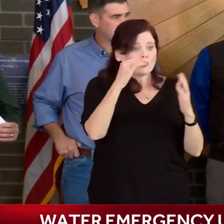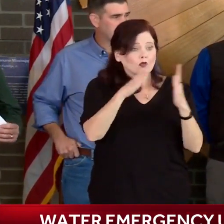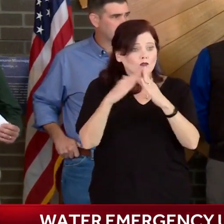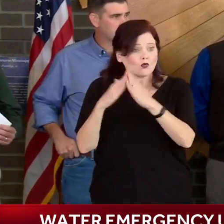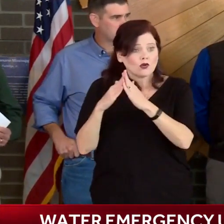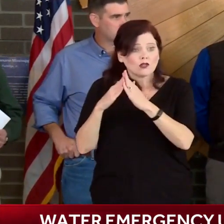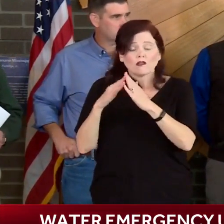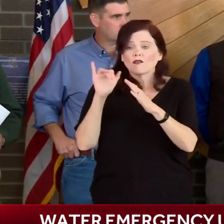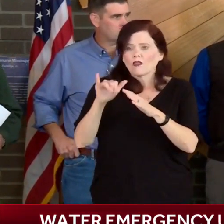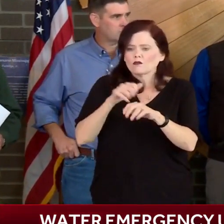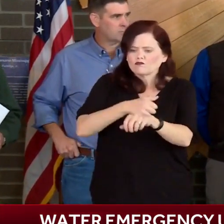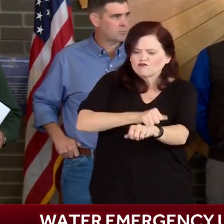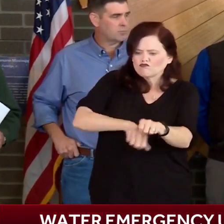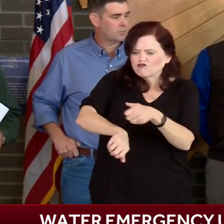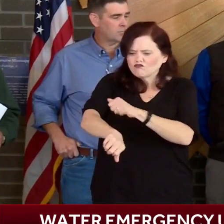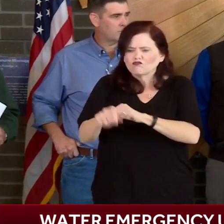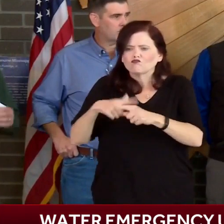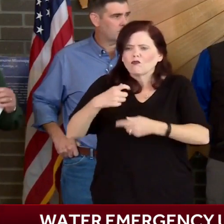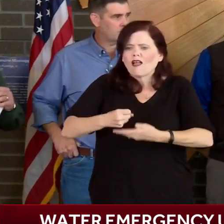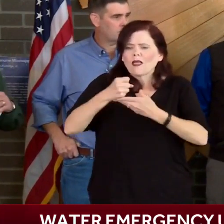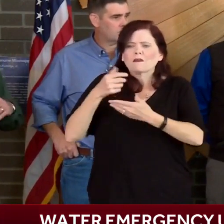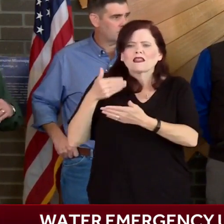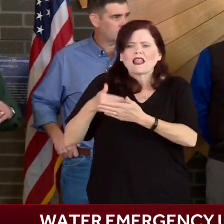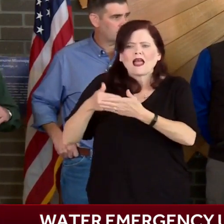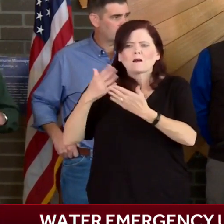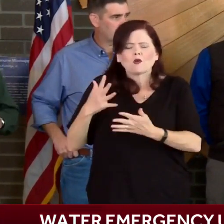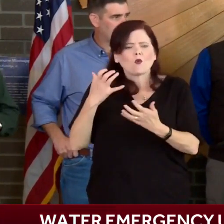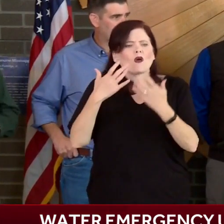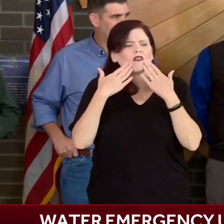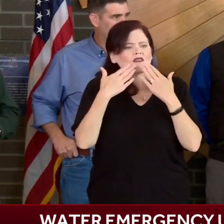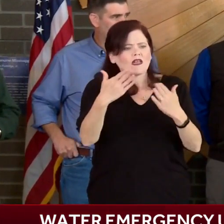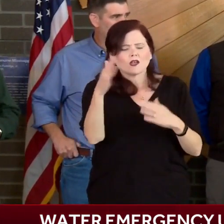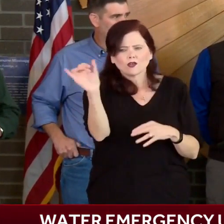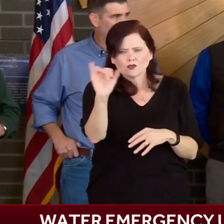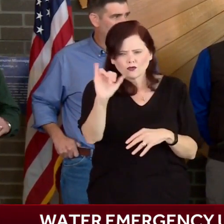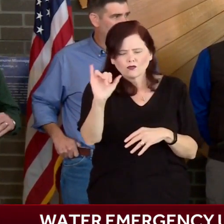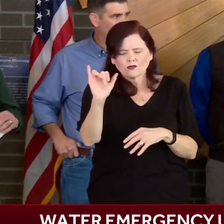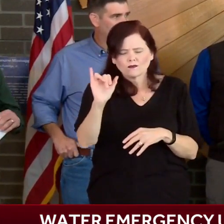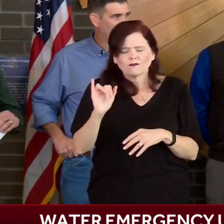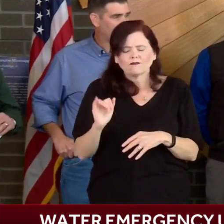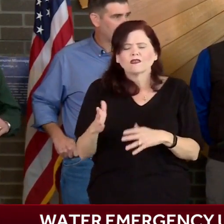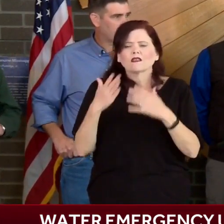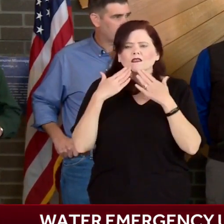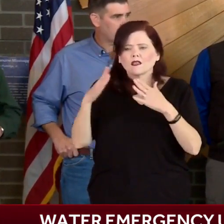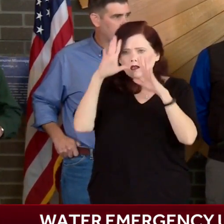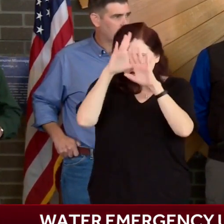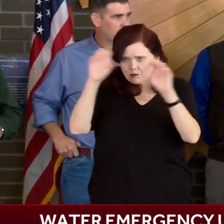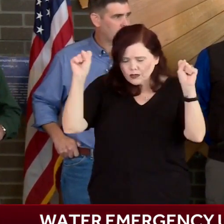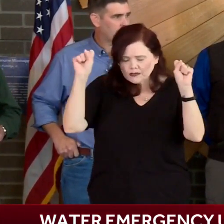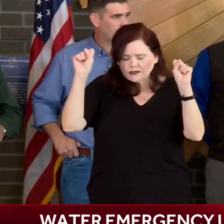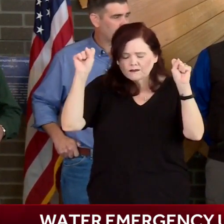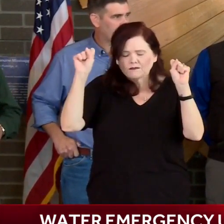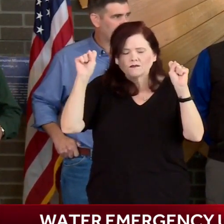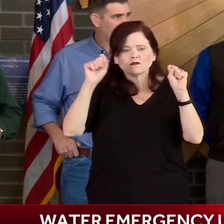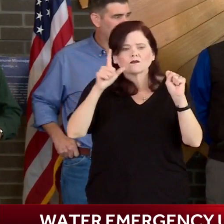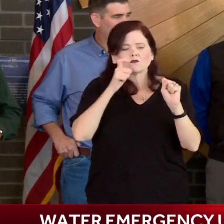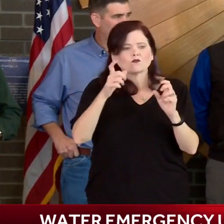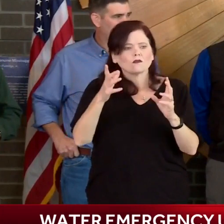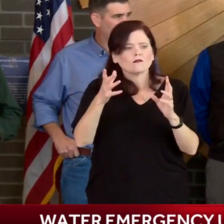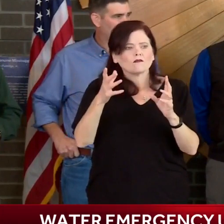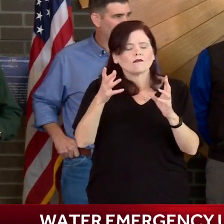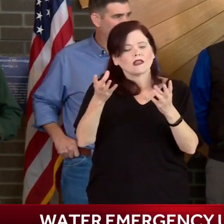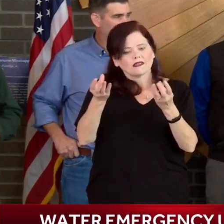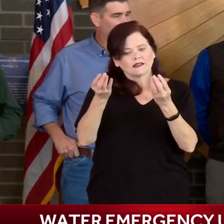up to support their neighbors, I want to thank them as well. And I want to thank both the president